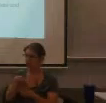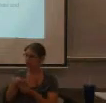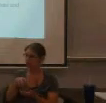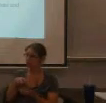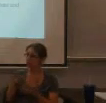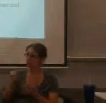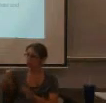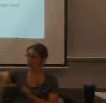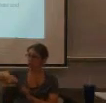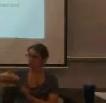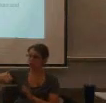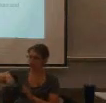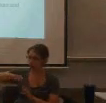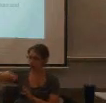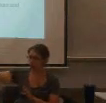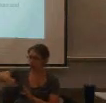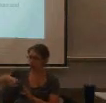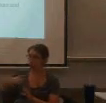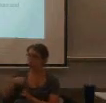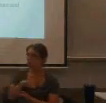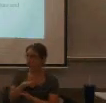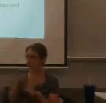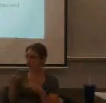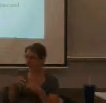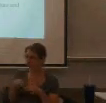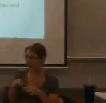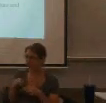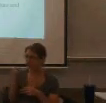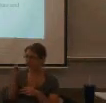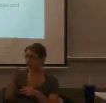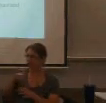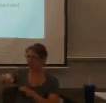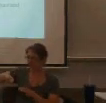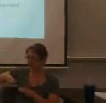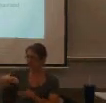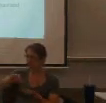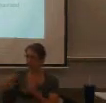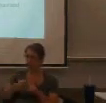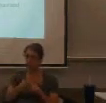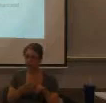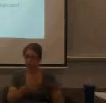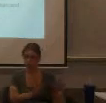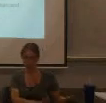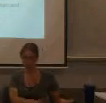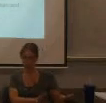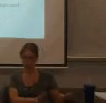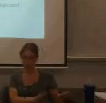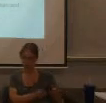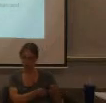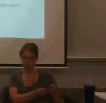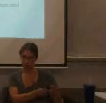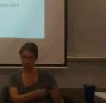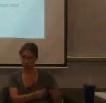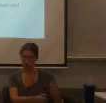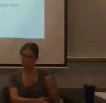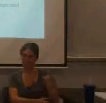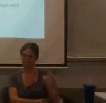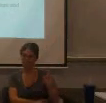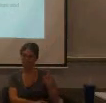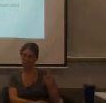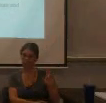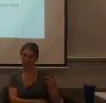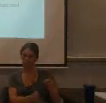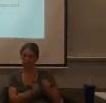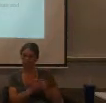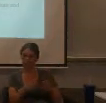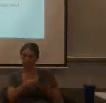stirring. And we'll get into that, the idea of turbulent mixing versus static molecular diffusion being important as